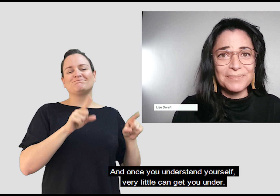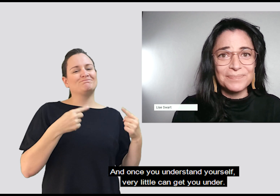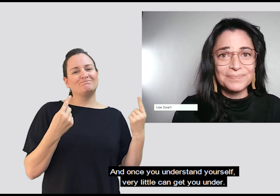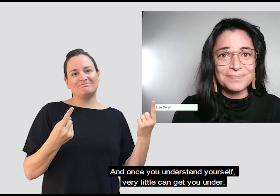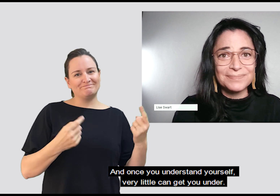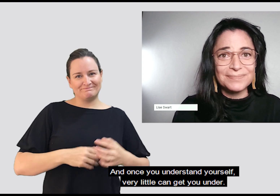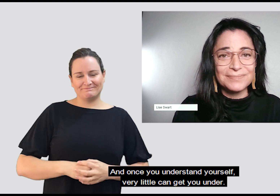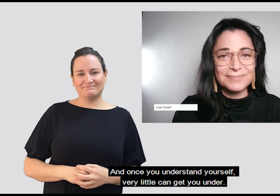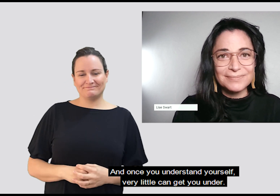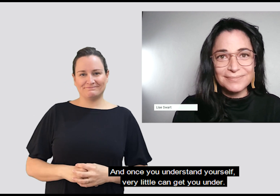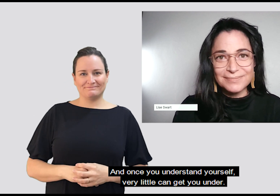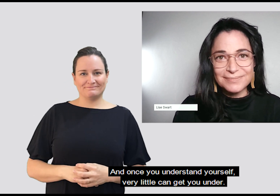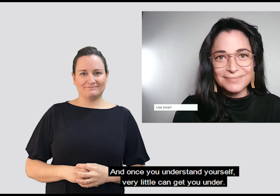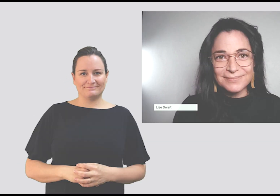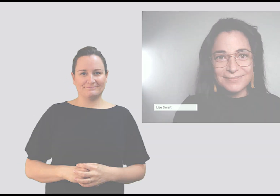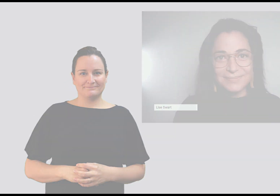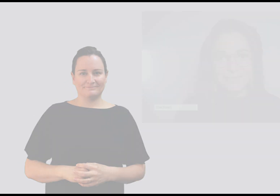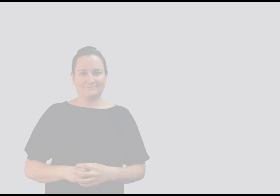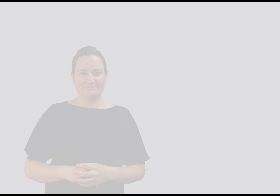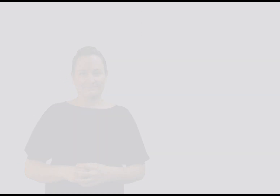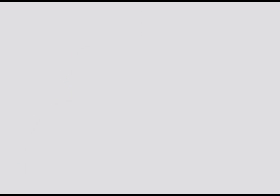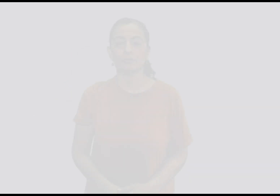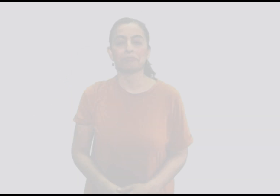get you under.